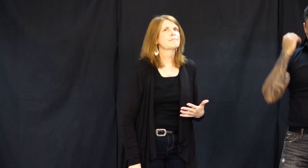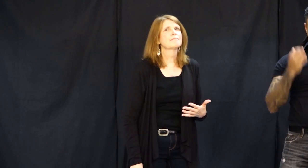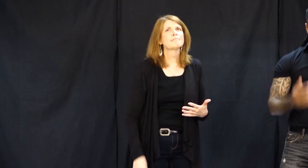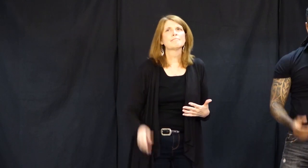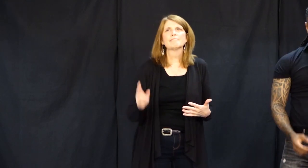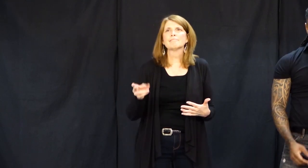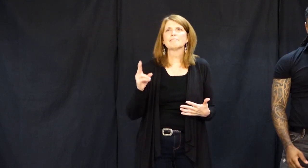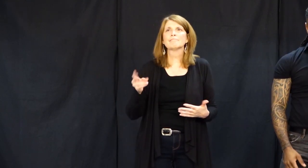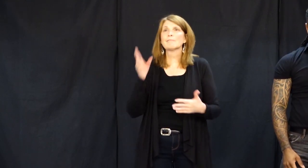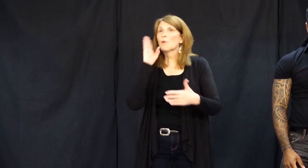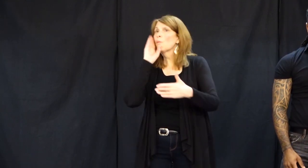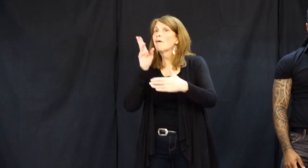History has its